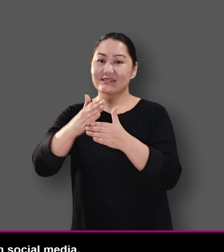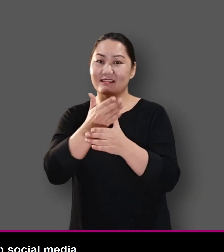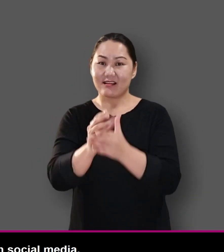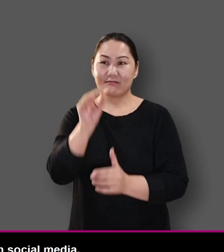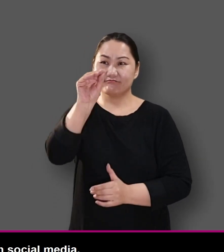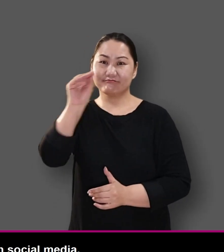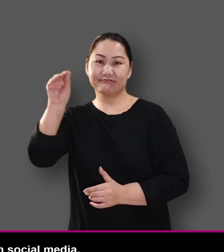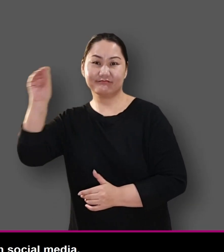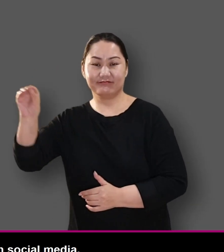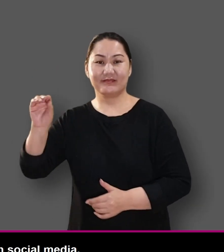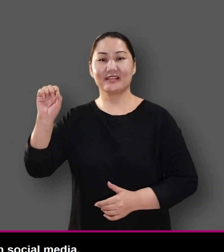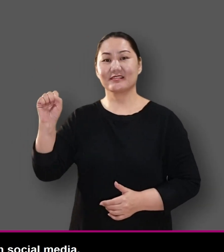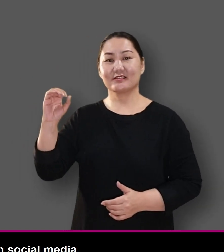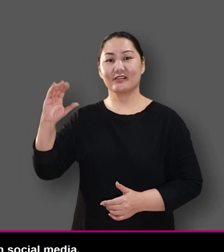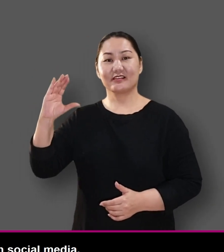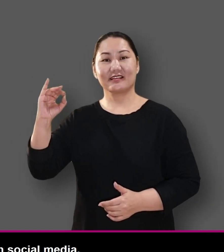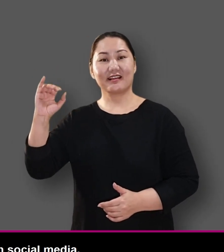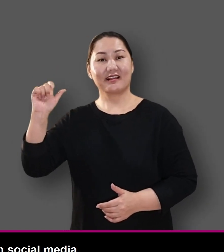shared on social media.